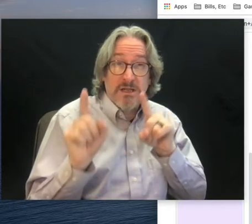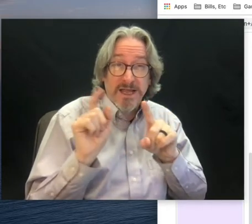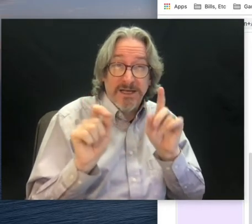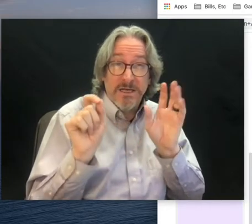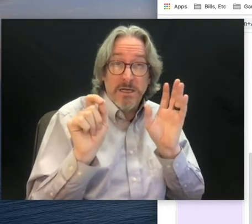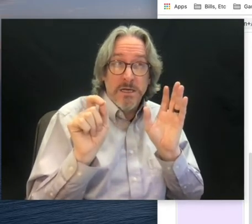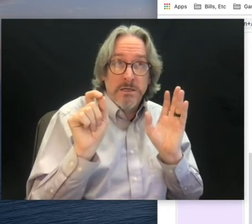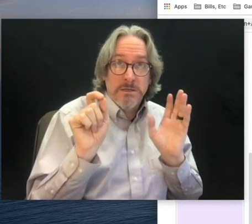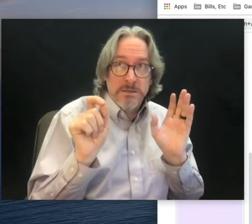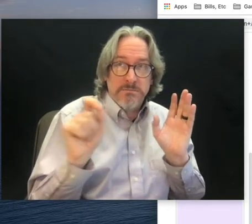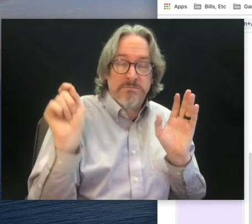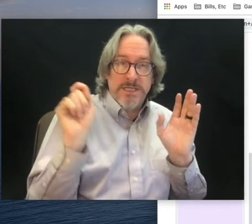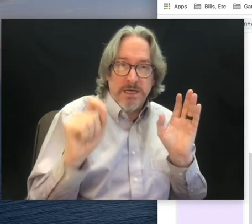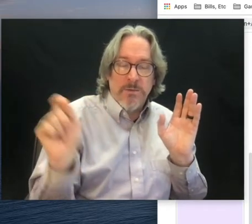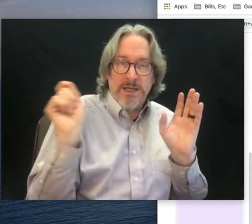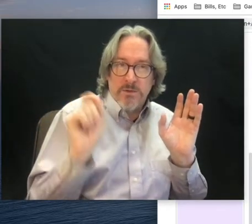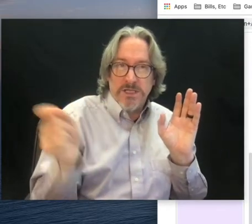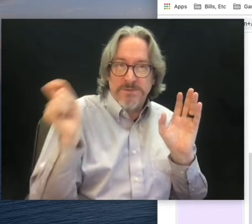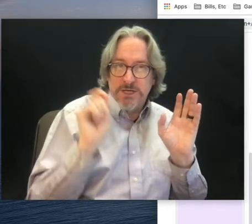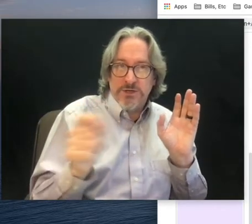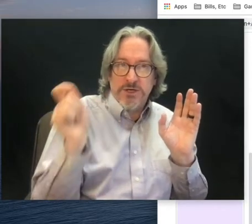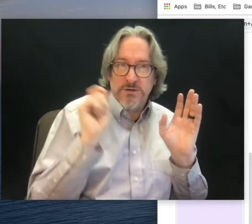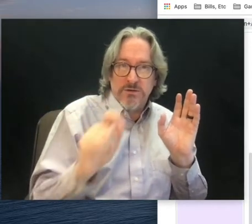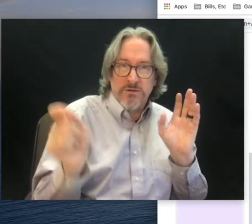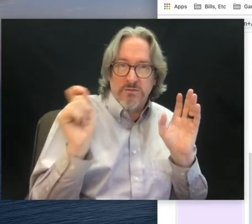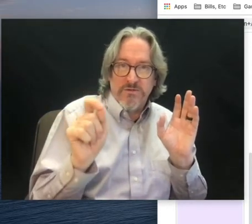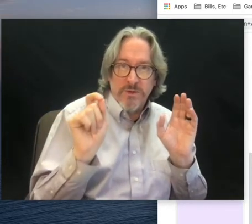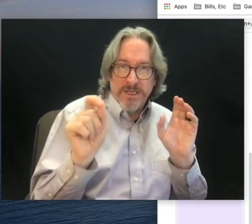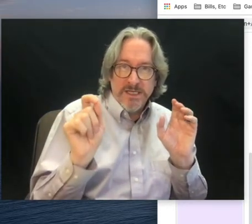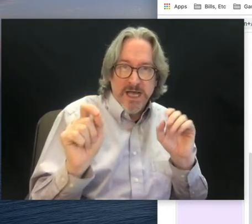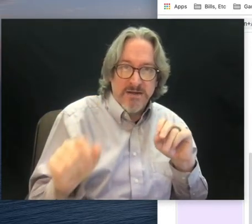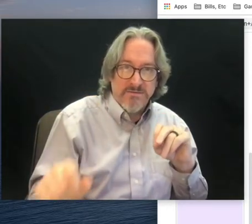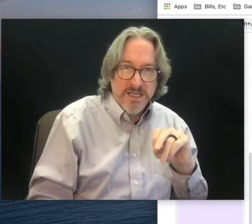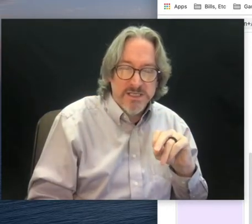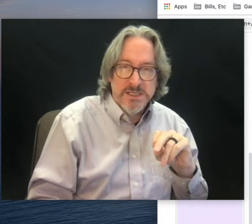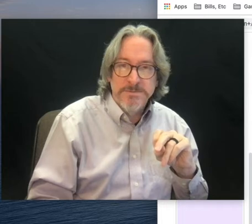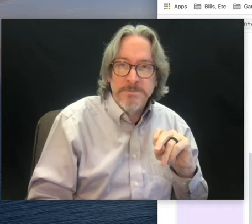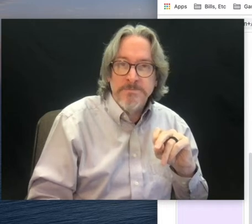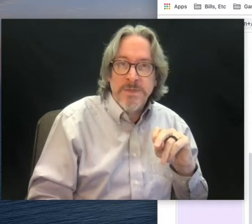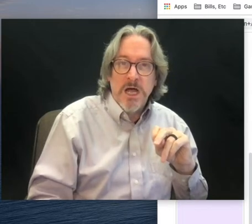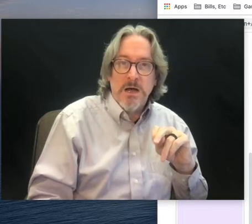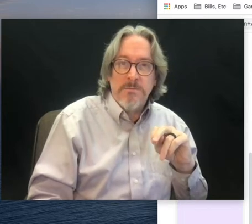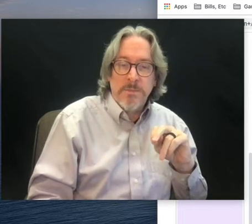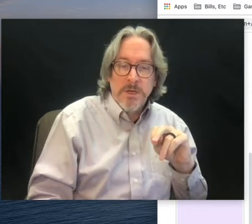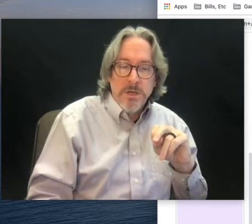to tick away at the ones. Make sure you're reviewing these kind of lists,